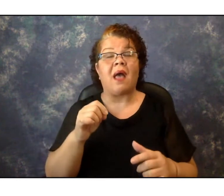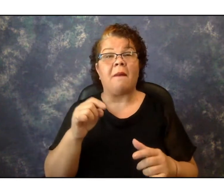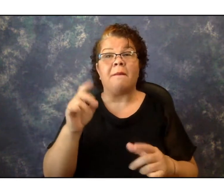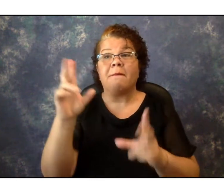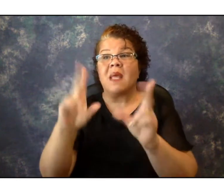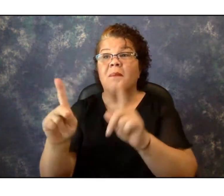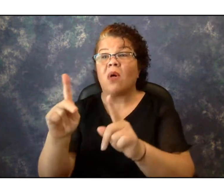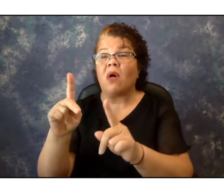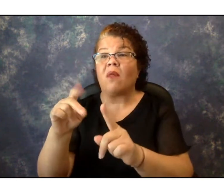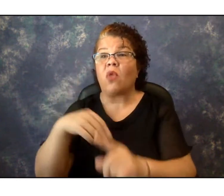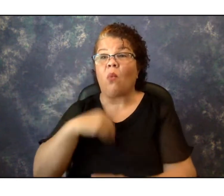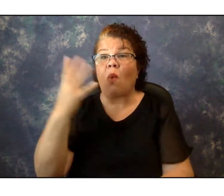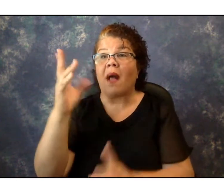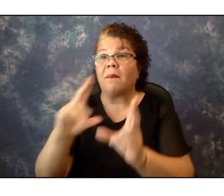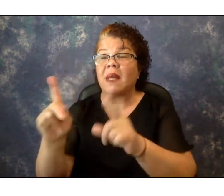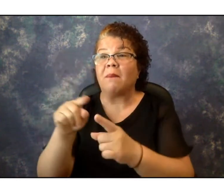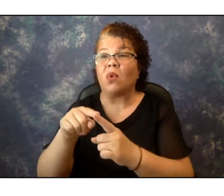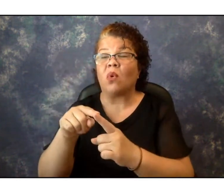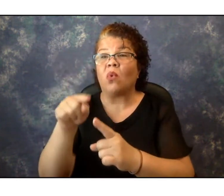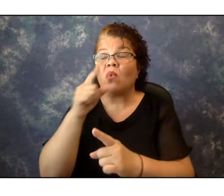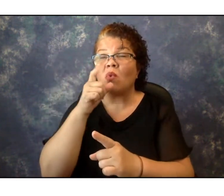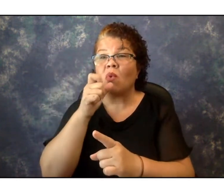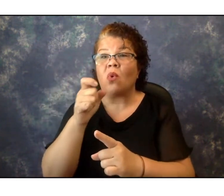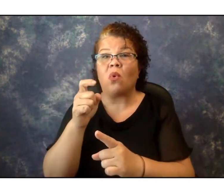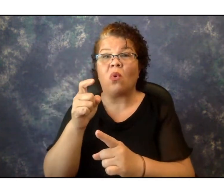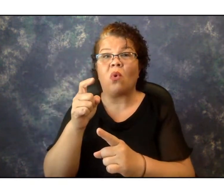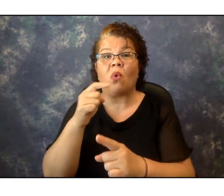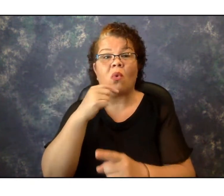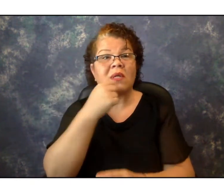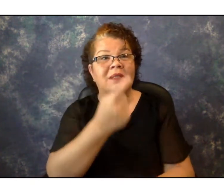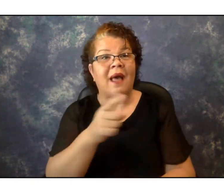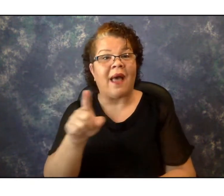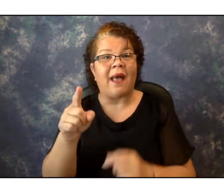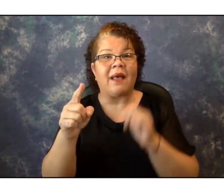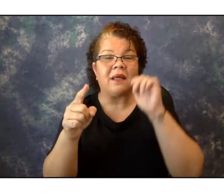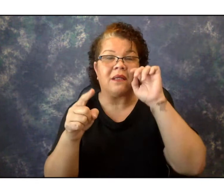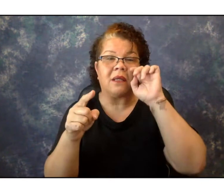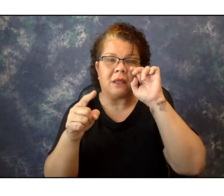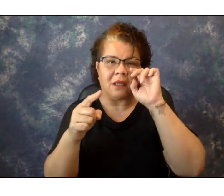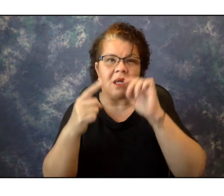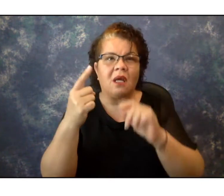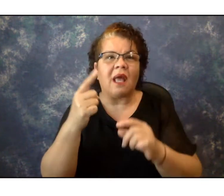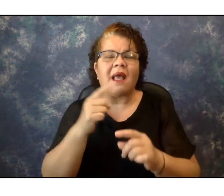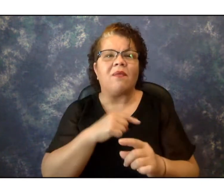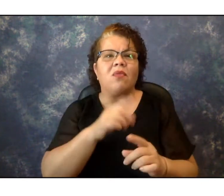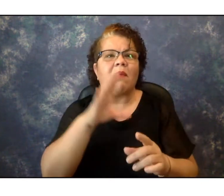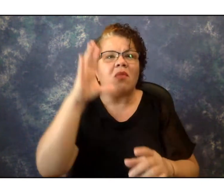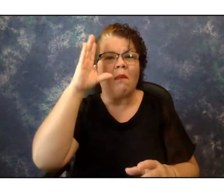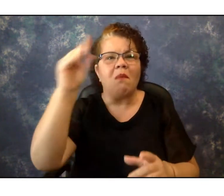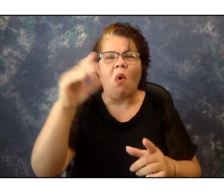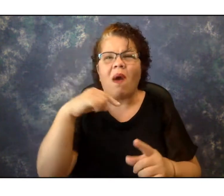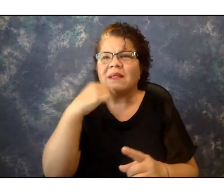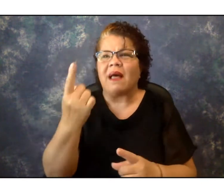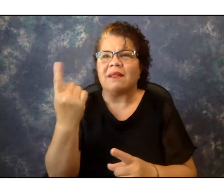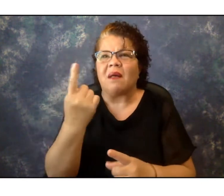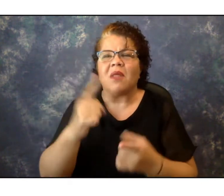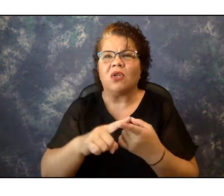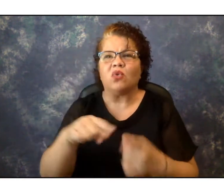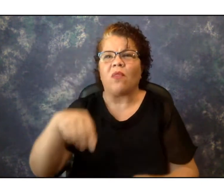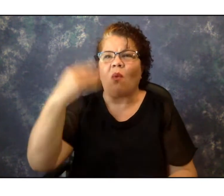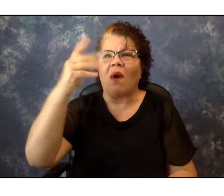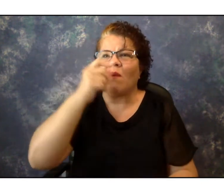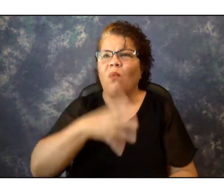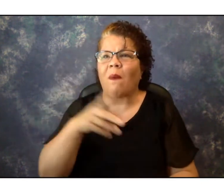in the Bryant store, that somehow he caused his own death in some way by saying